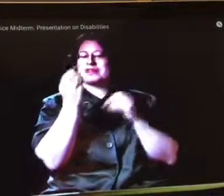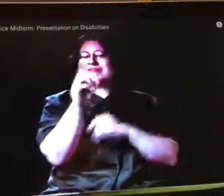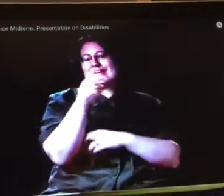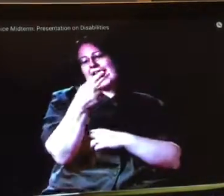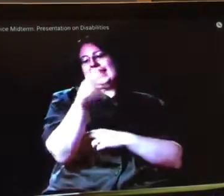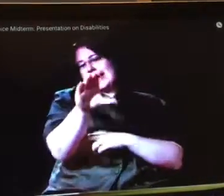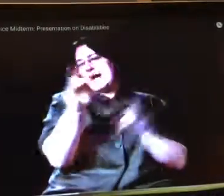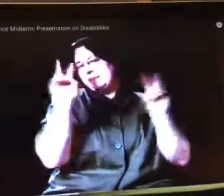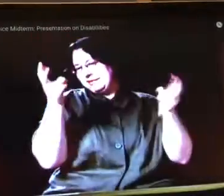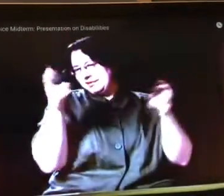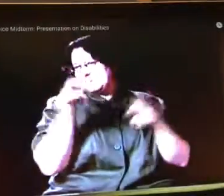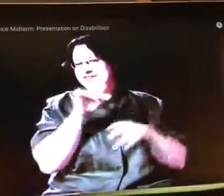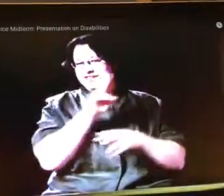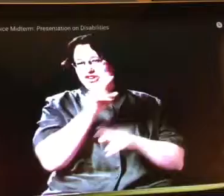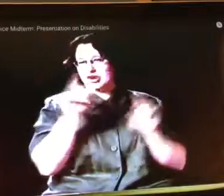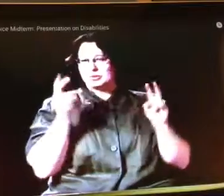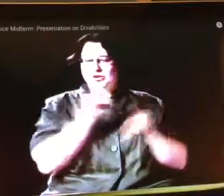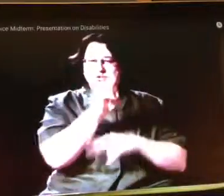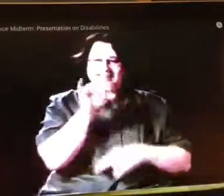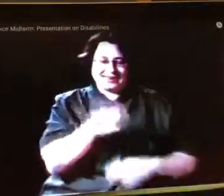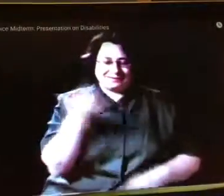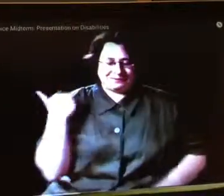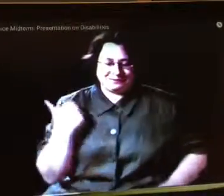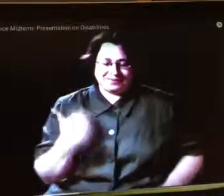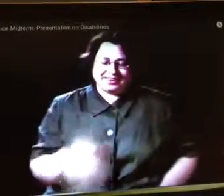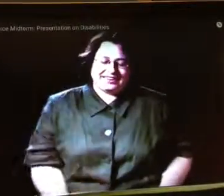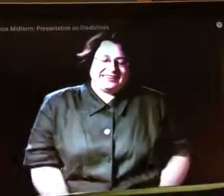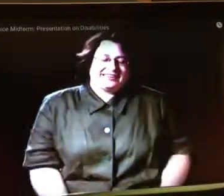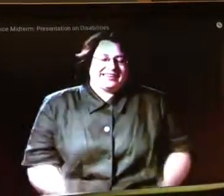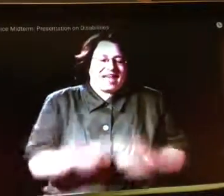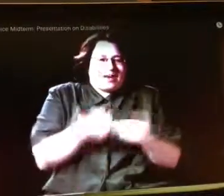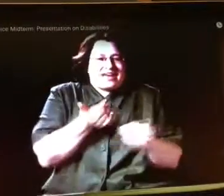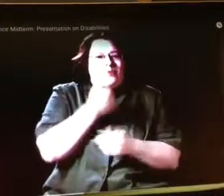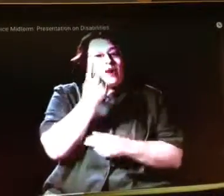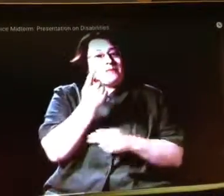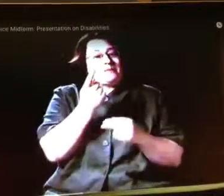It was interesting to see how many kids in the educational system had disabilities.